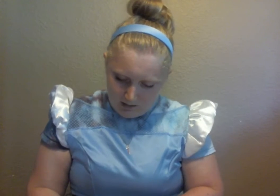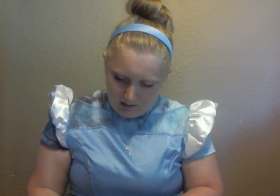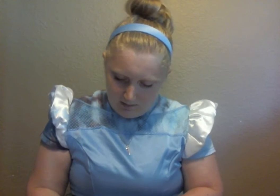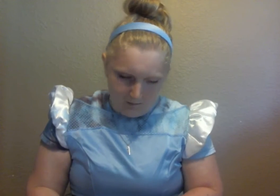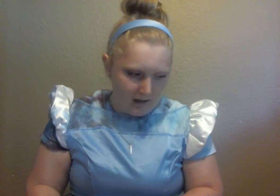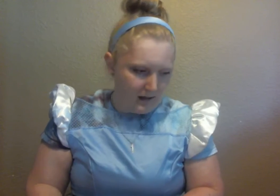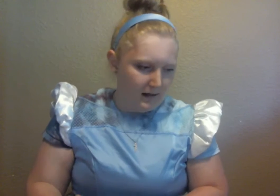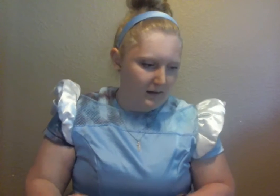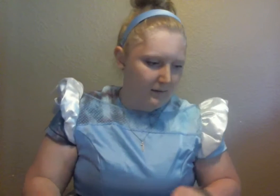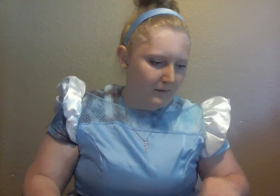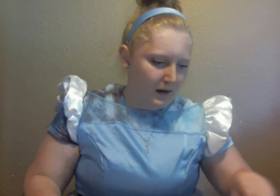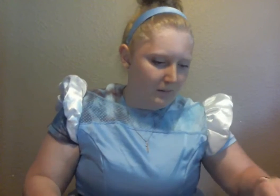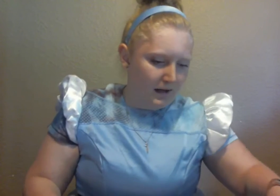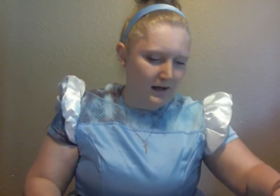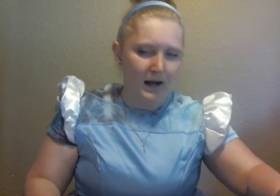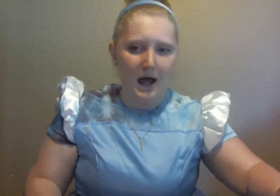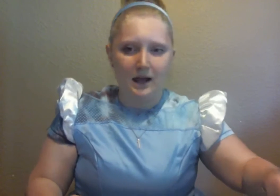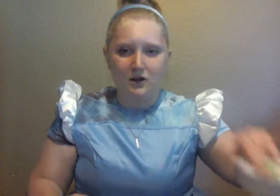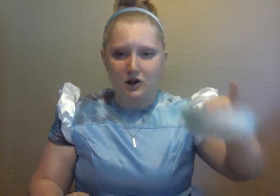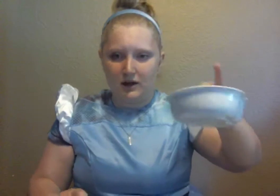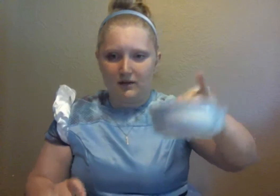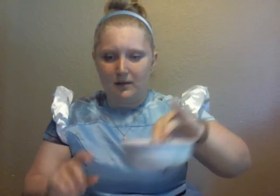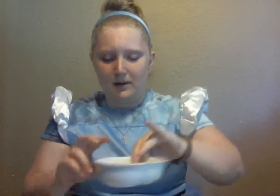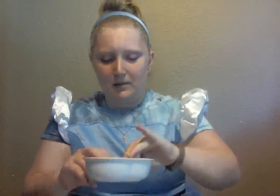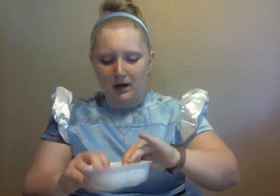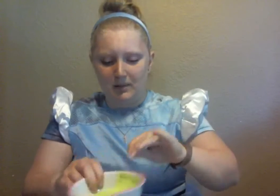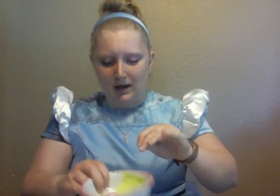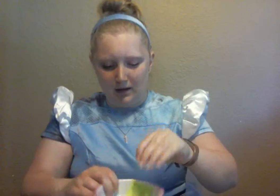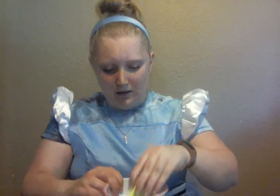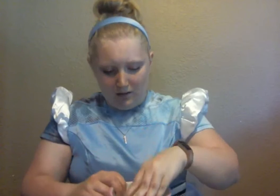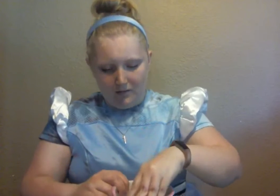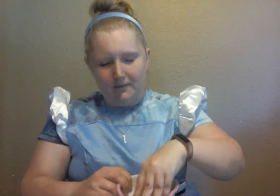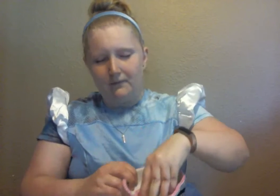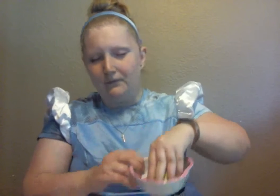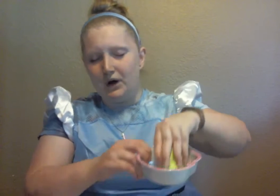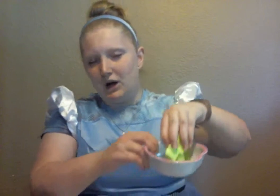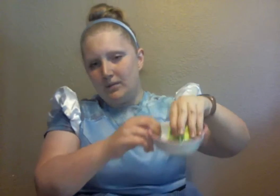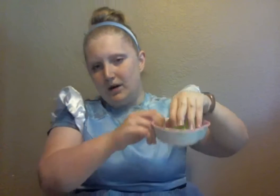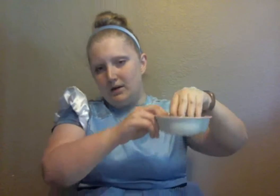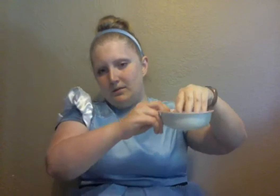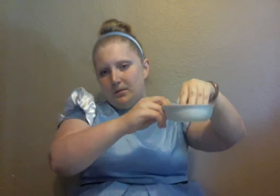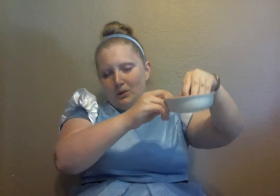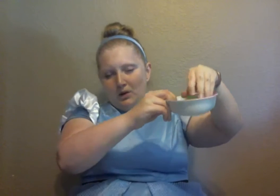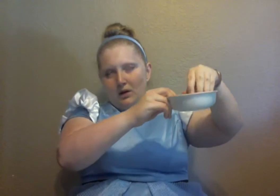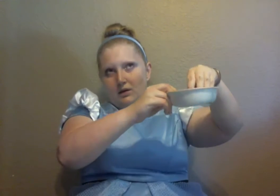And then we need another verb ending in ing, so I'm going to bring out my verb bowl.